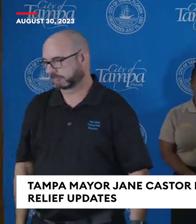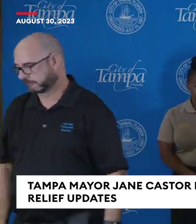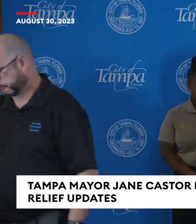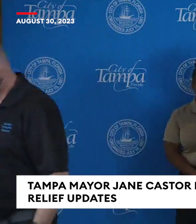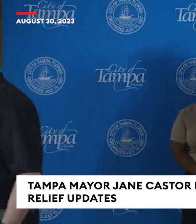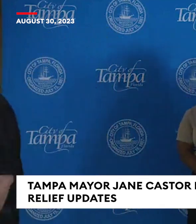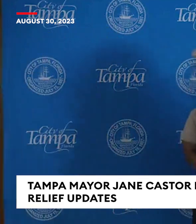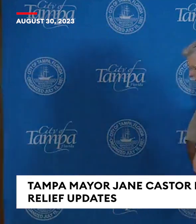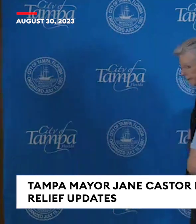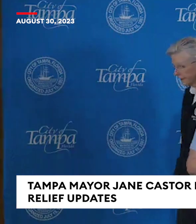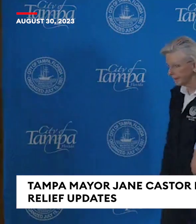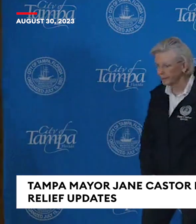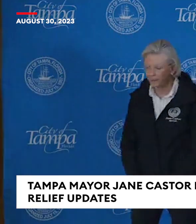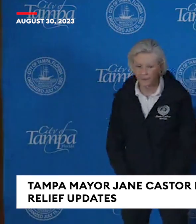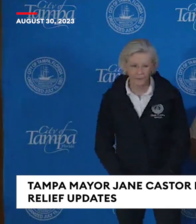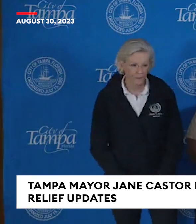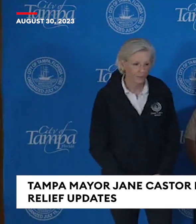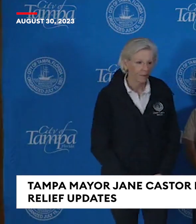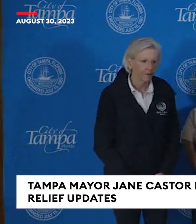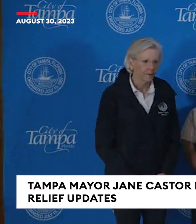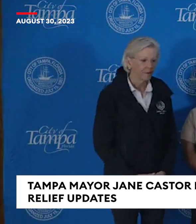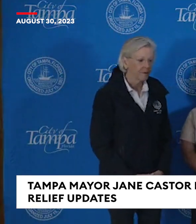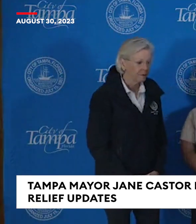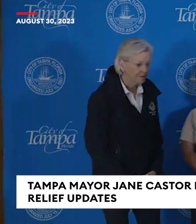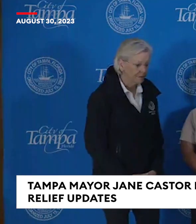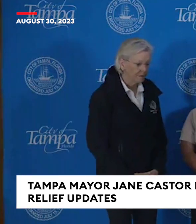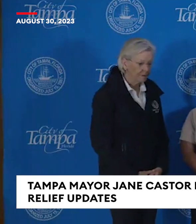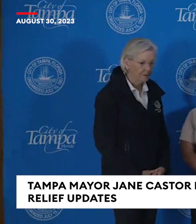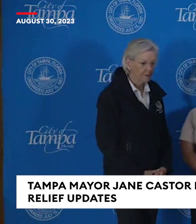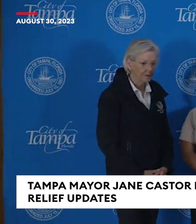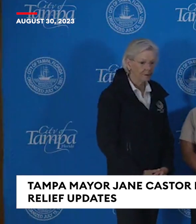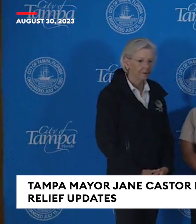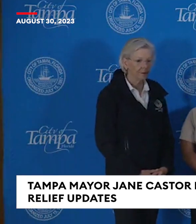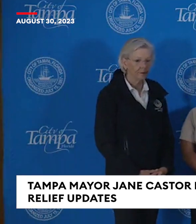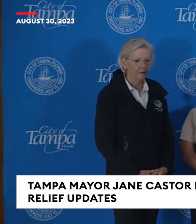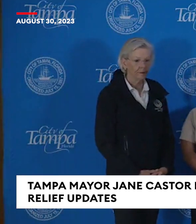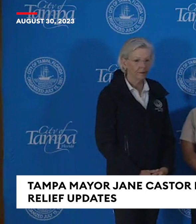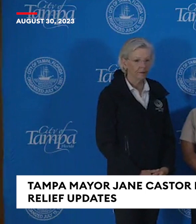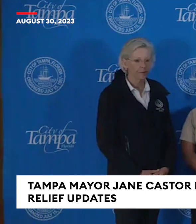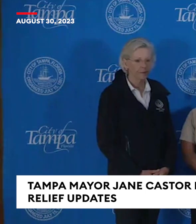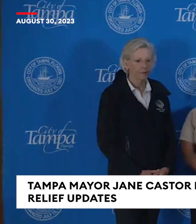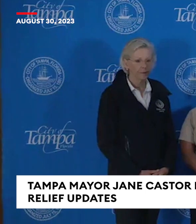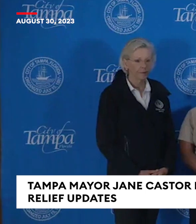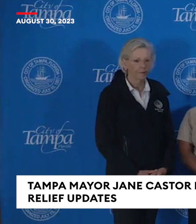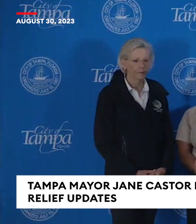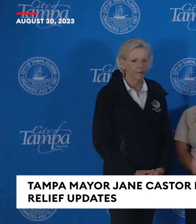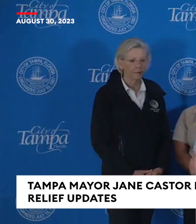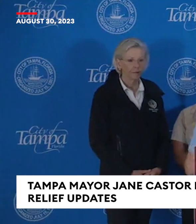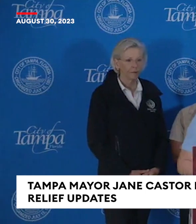Thank you, Mayor Castor. Ahora, para ponernos al día con relación a la tormenta